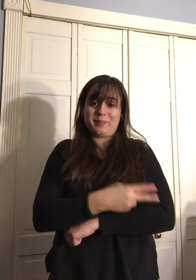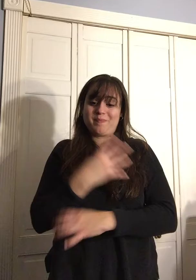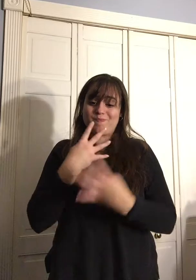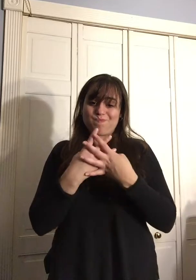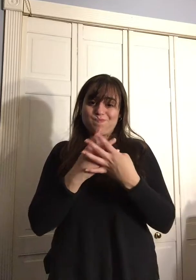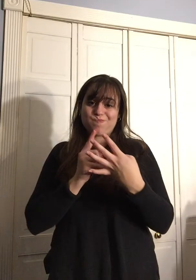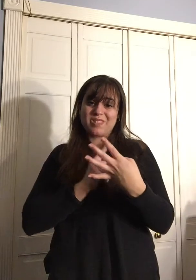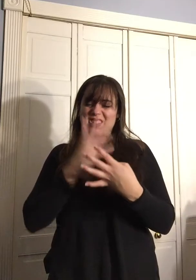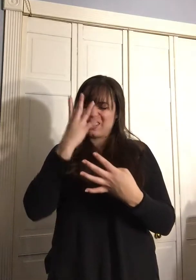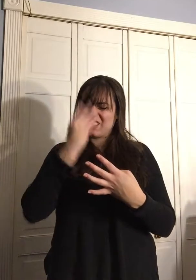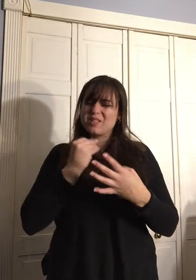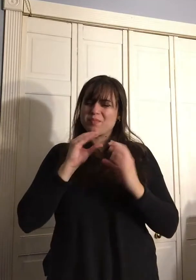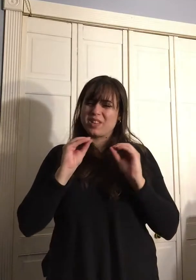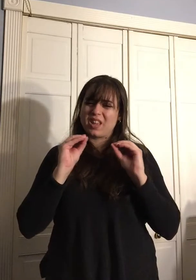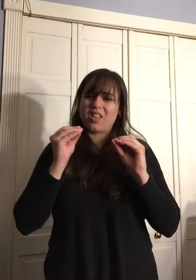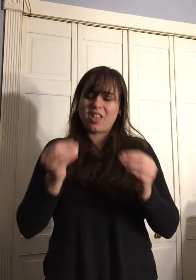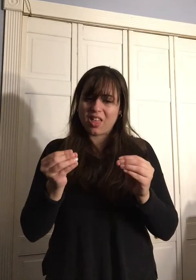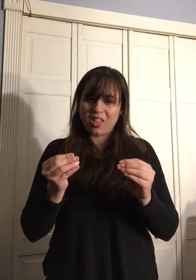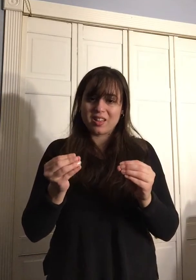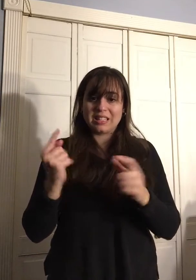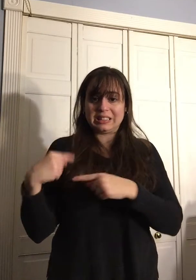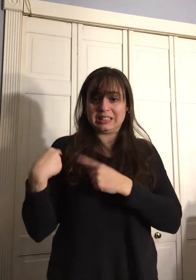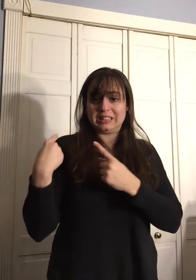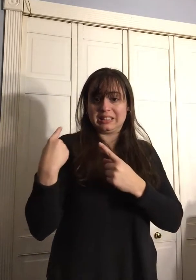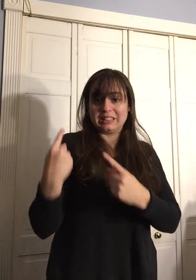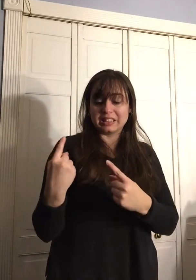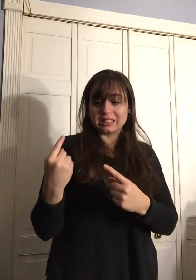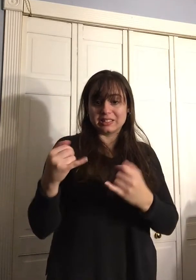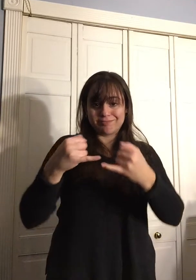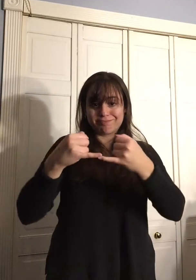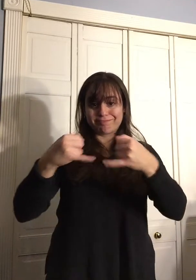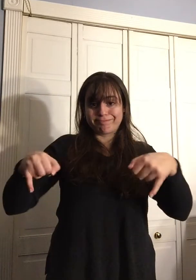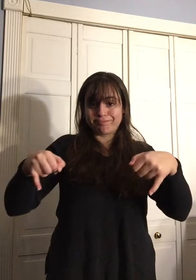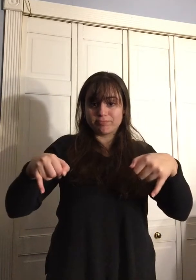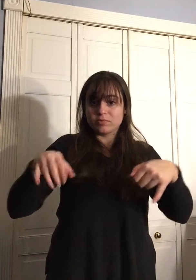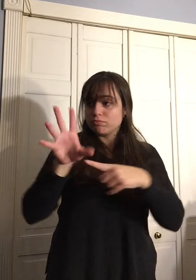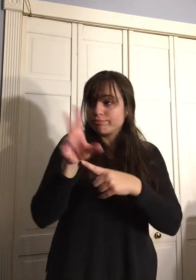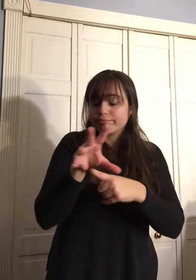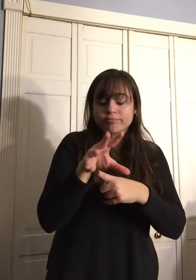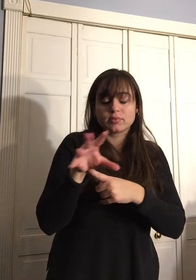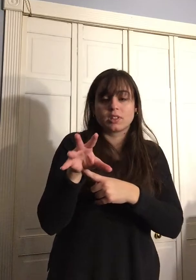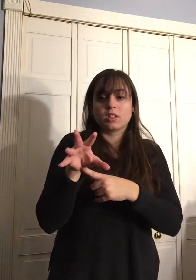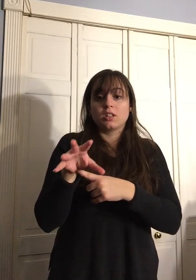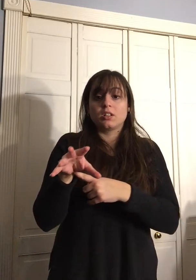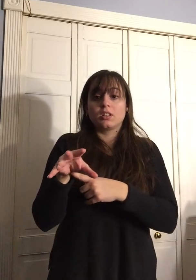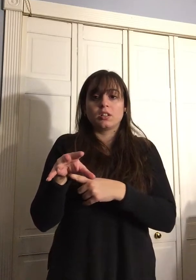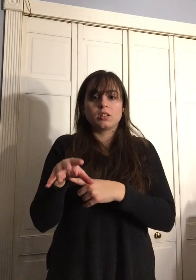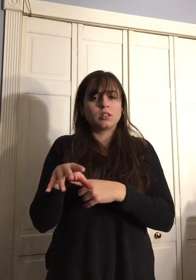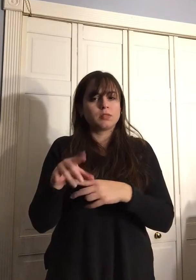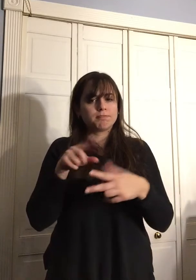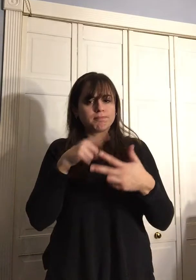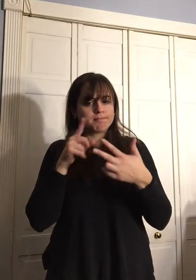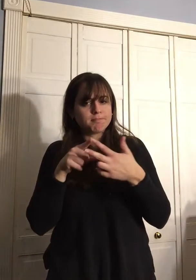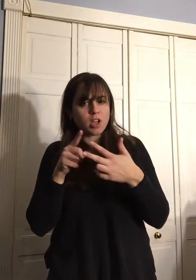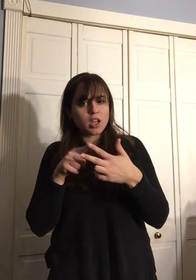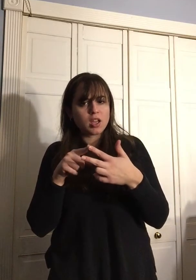Now back to my detention. It was second day of being in a cell. I had not slept